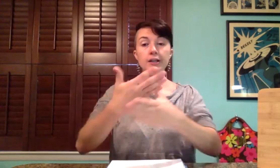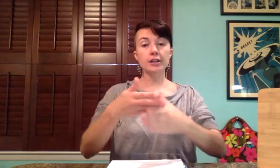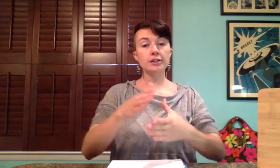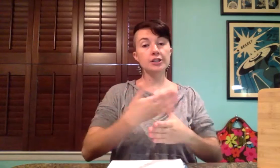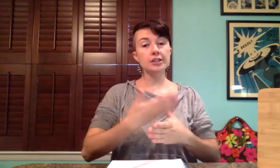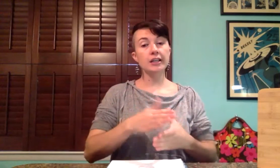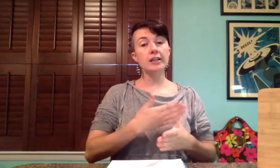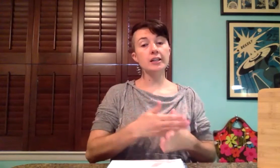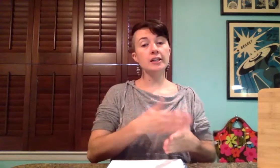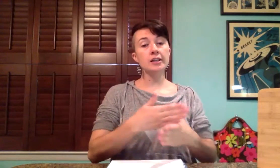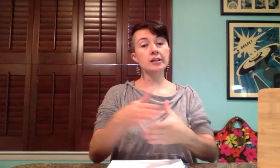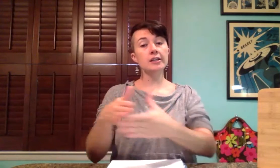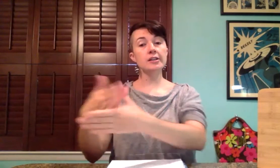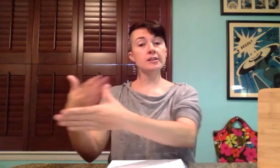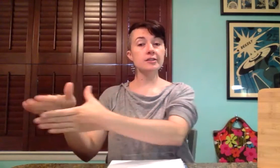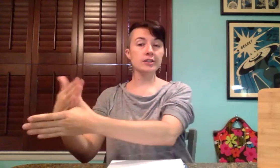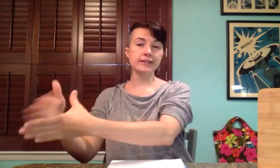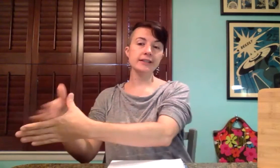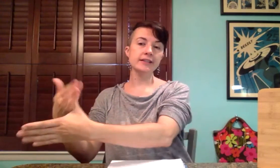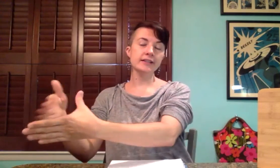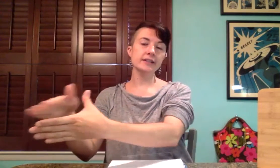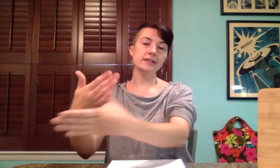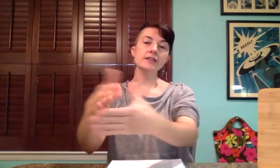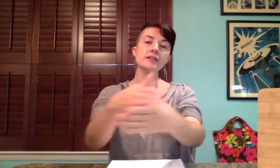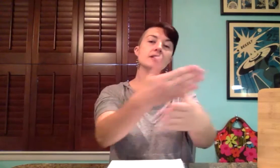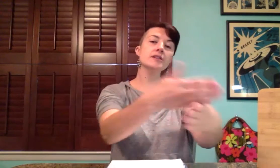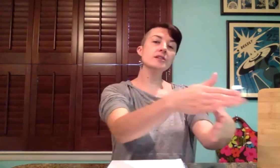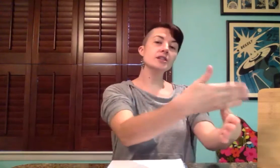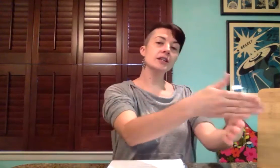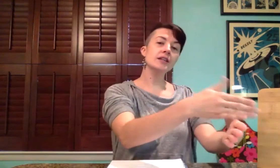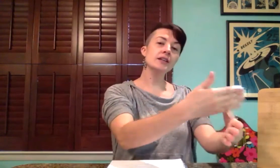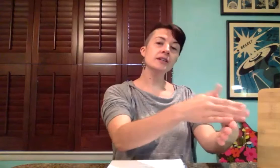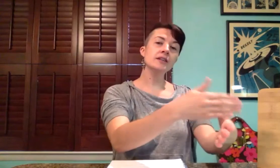Share, share, share, share.